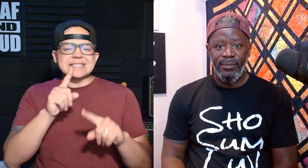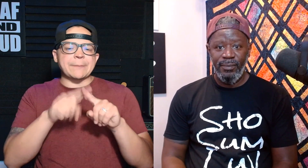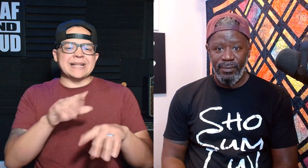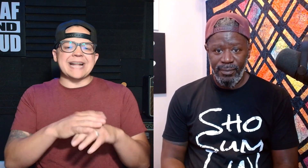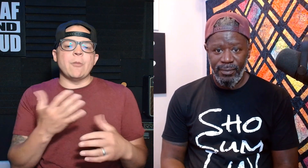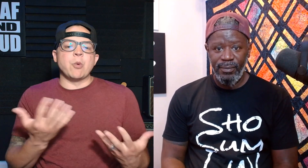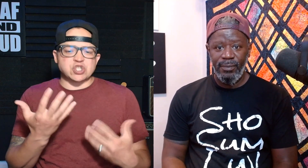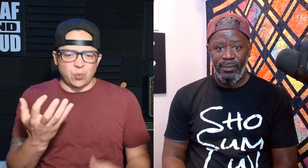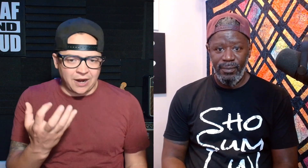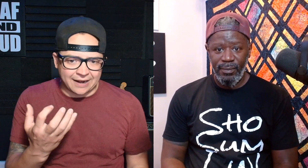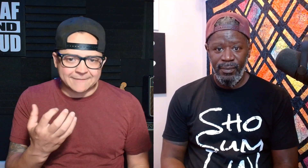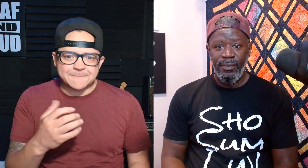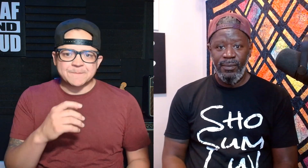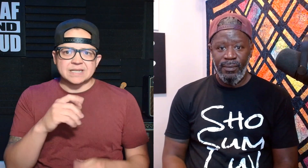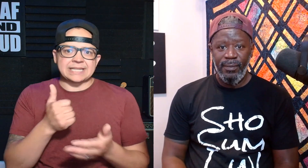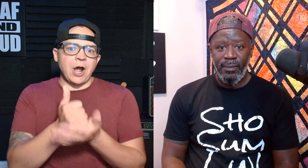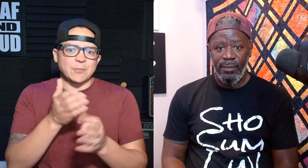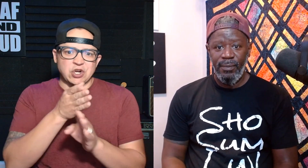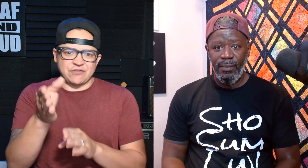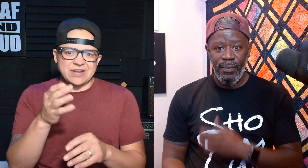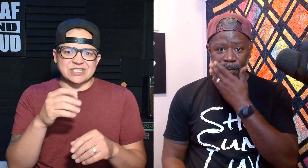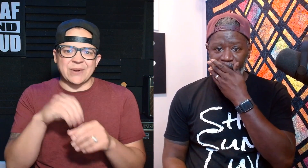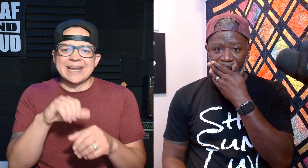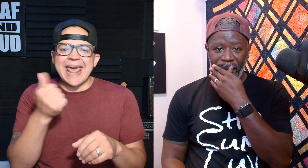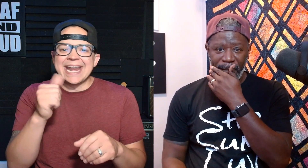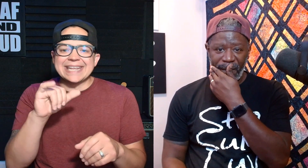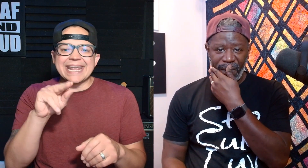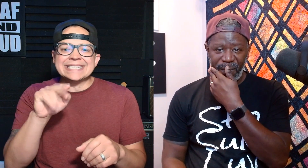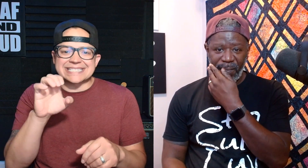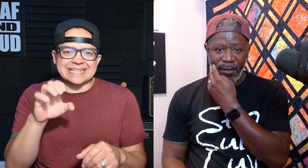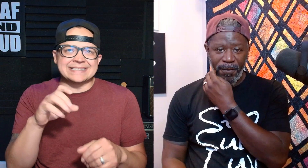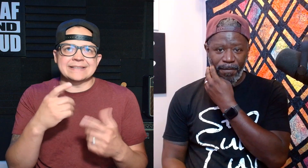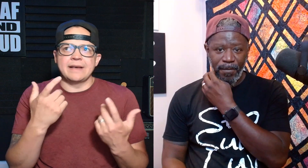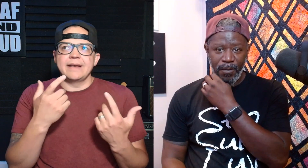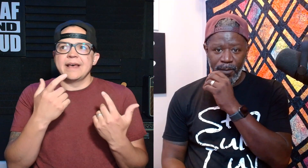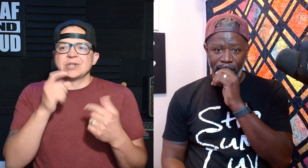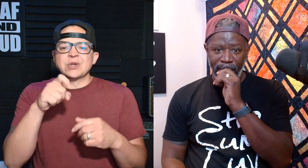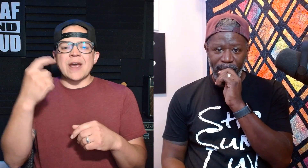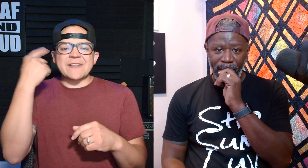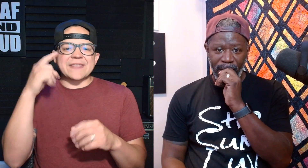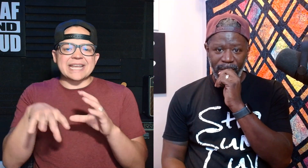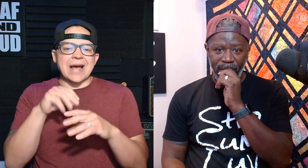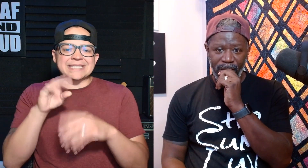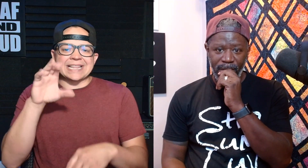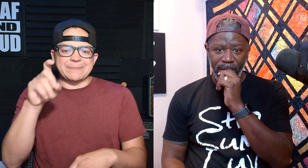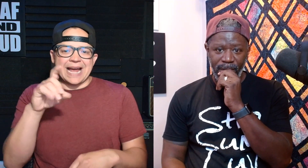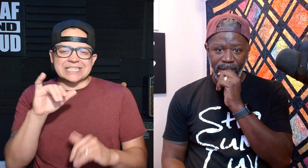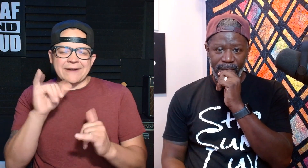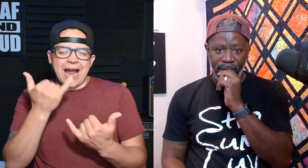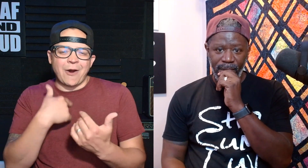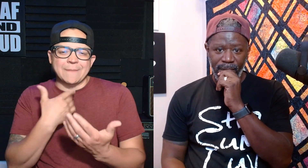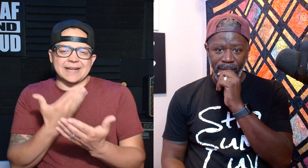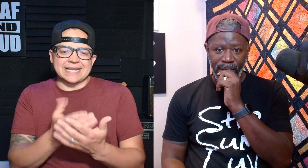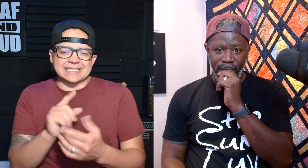it really depends on what you want to help your career. So in any instance, you have to think outside the box